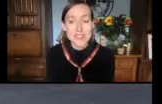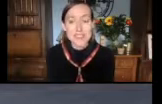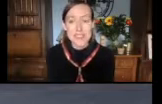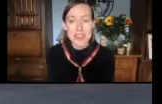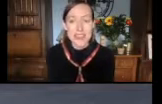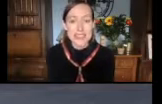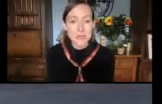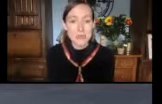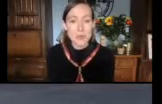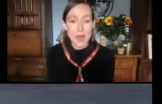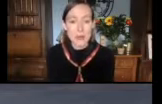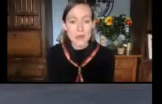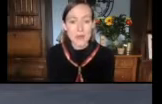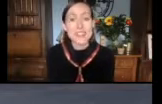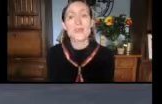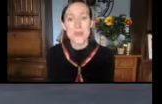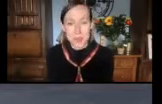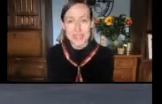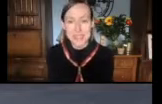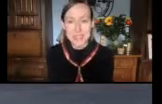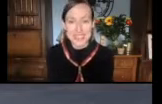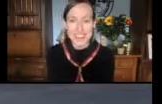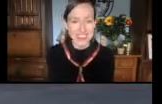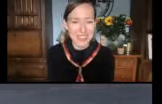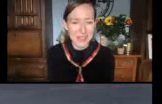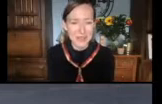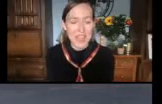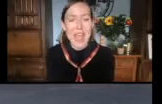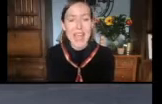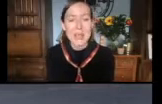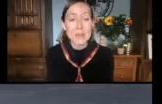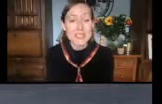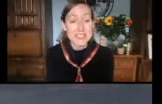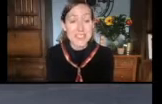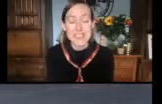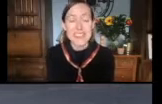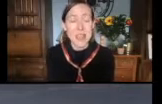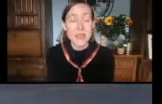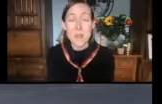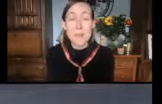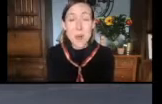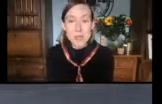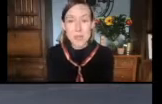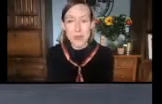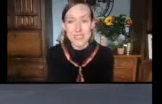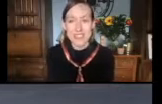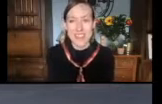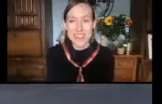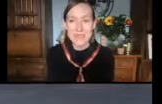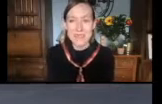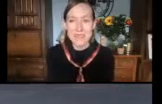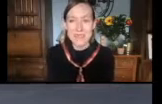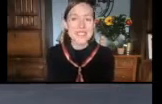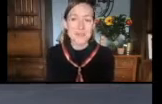is to sign a simple Bible verse. We'll get to do that together. And number six is the most important